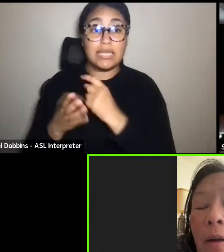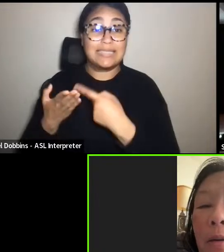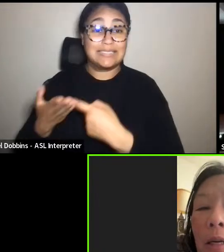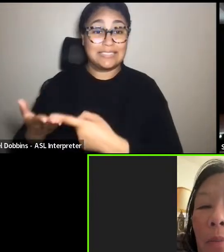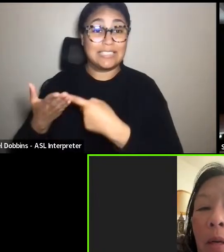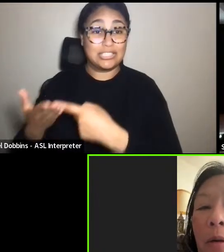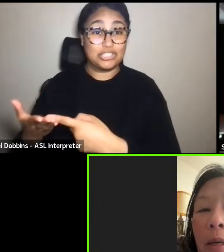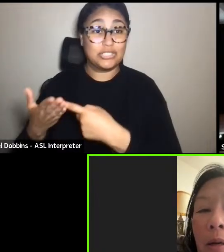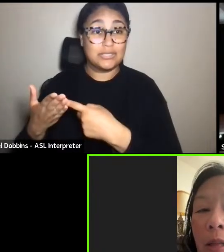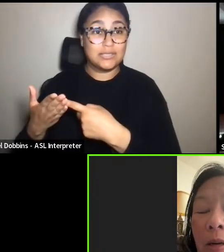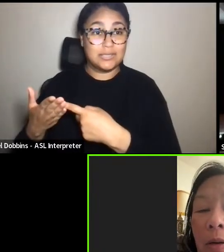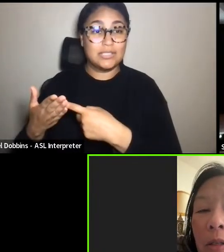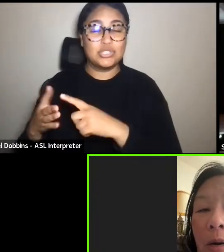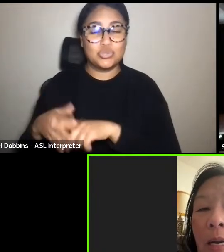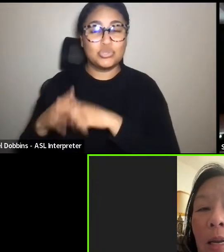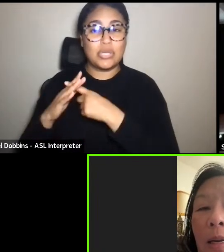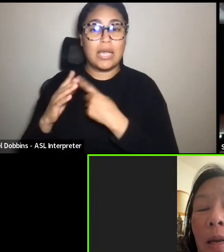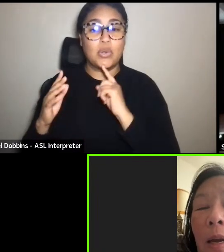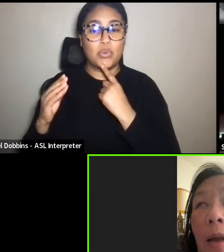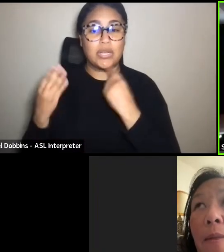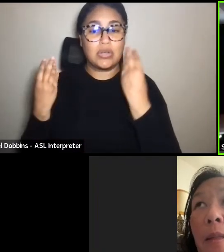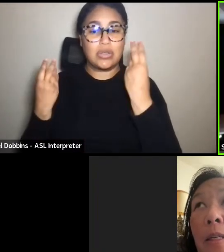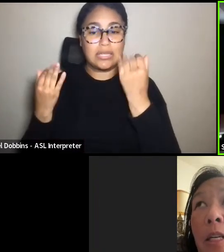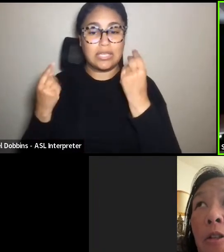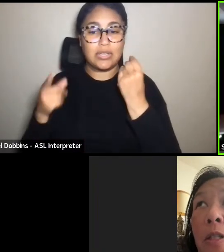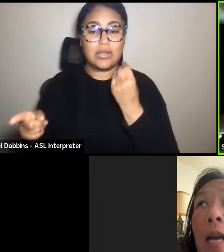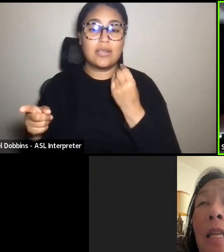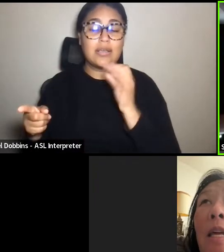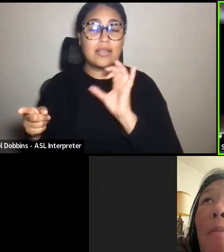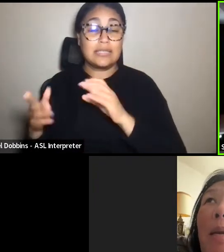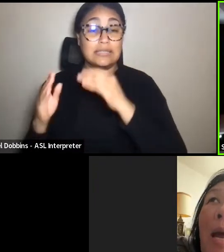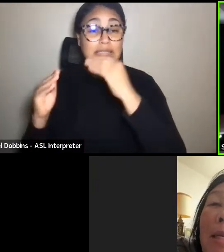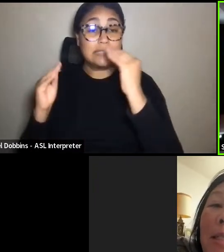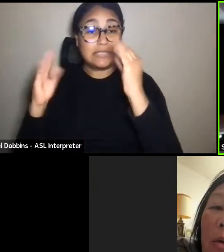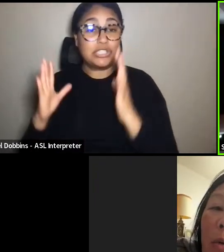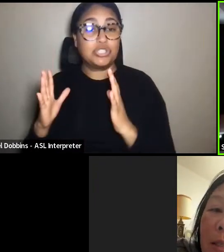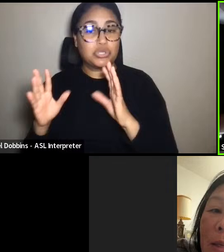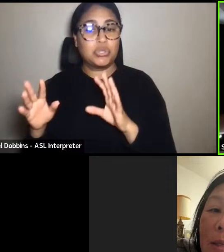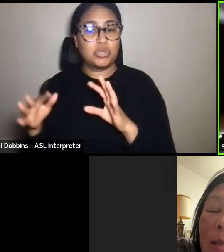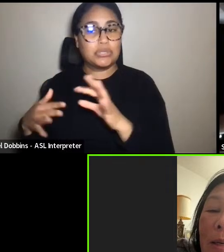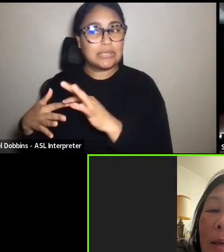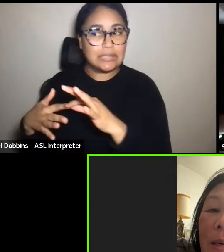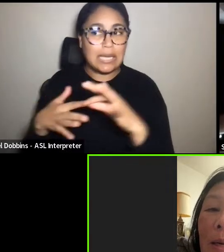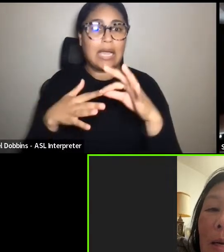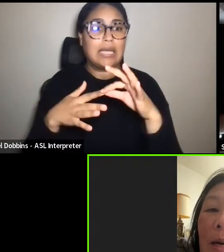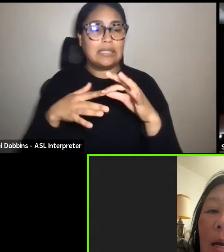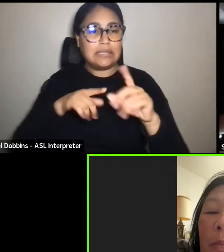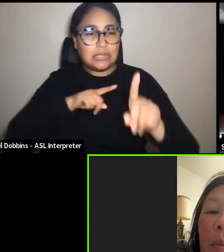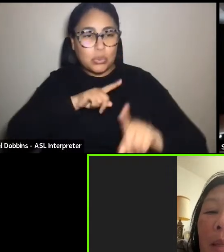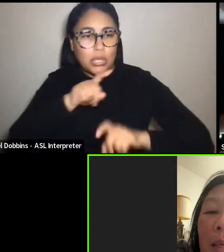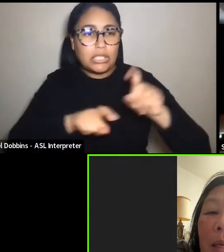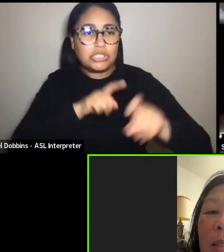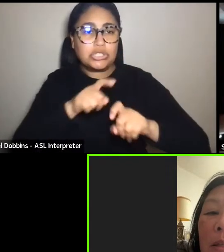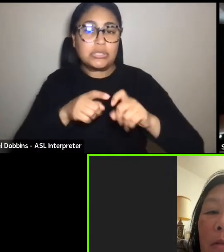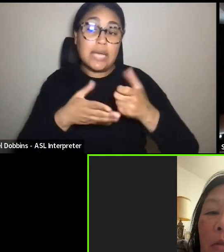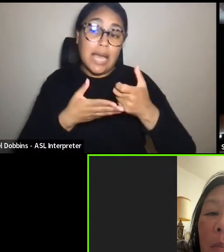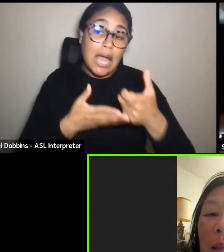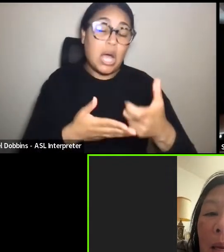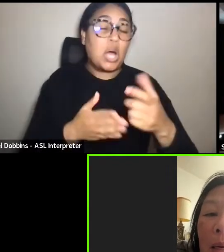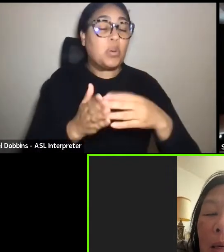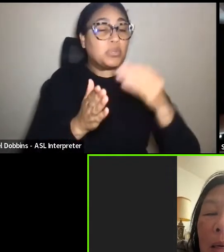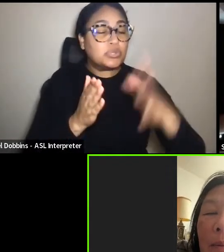to be critical thinkers, right? And the teachers guiding them and asking questions and kind of helping the kids